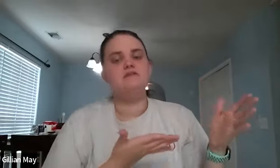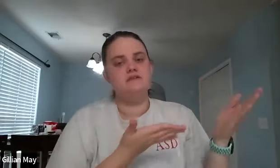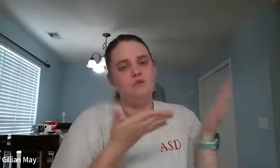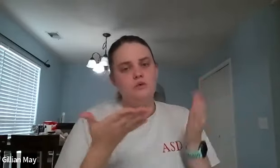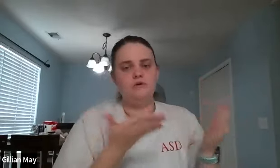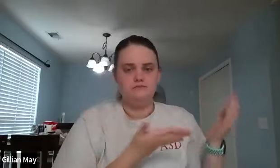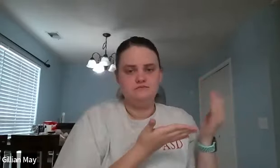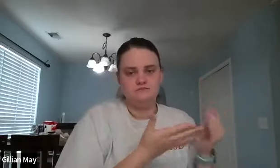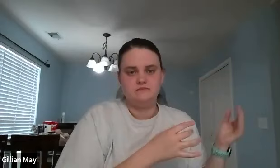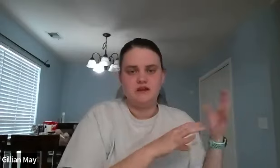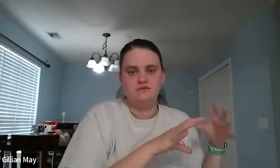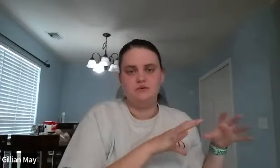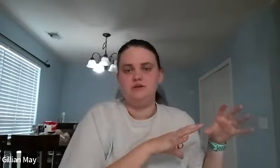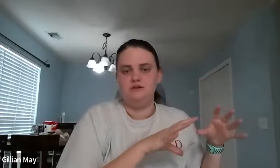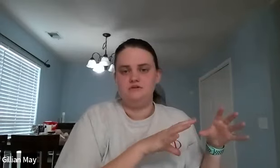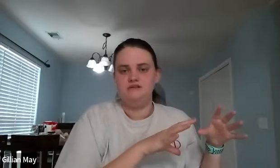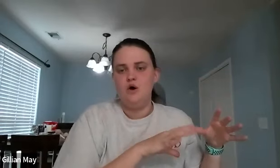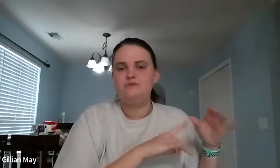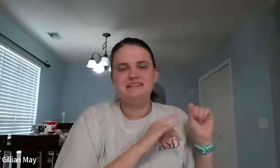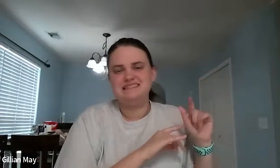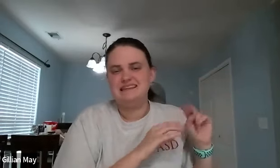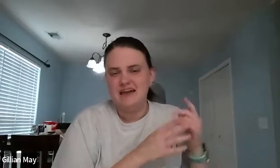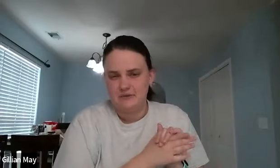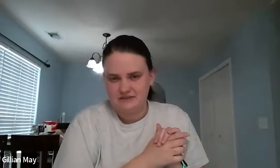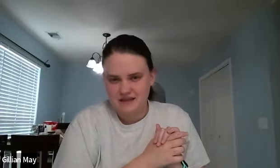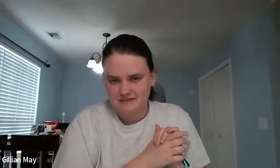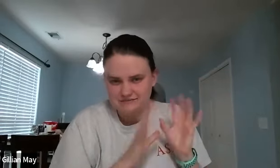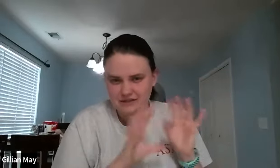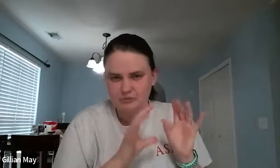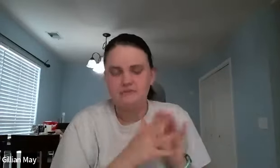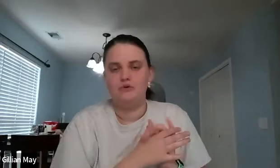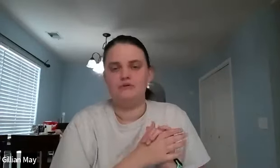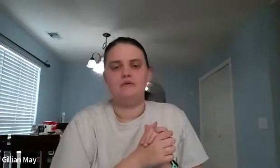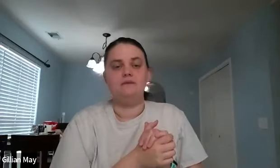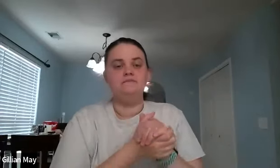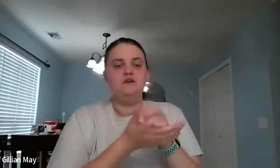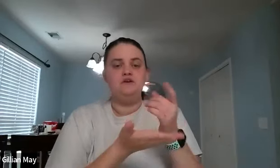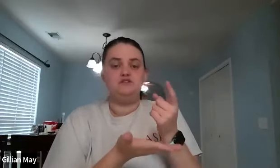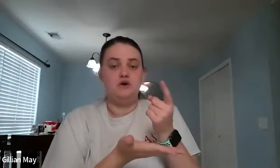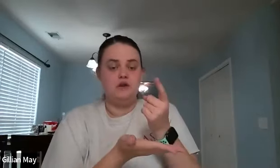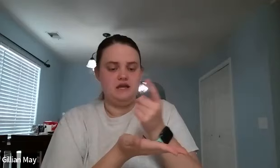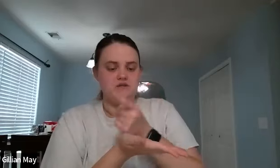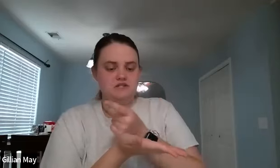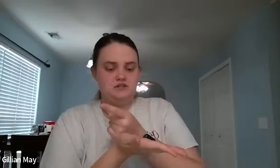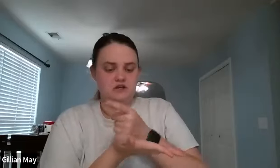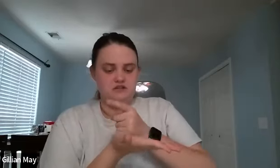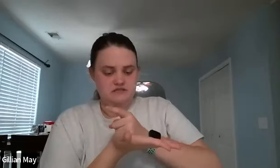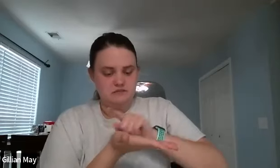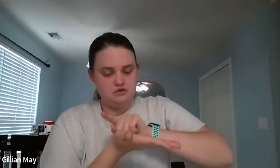then the more kind of what you would use, almost like slang, I would say, a little bit more that way. So next week is you're going to do that same motion